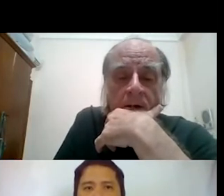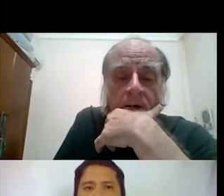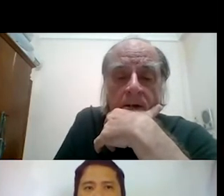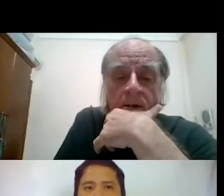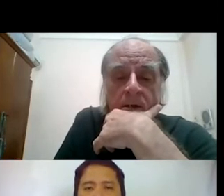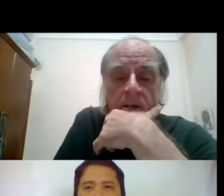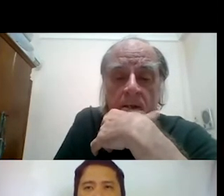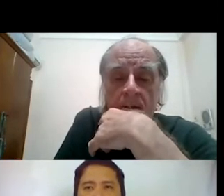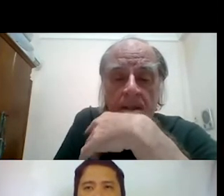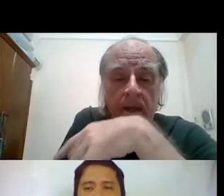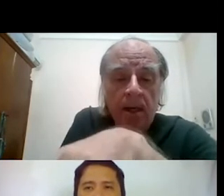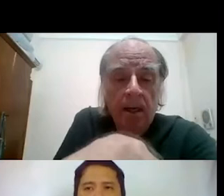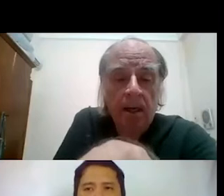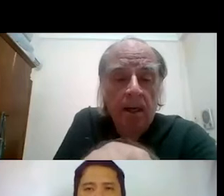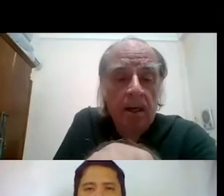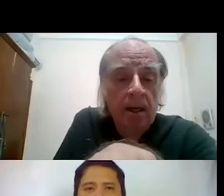Okay, and then